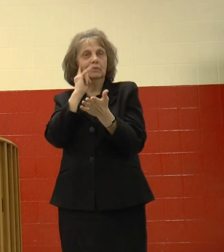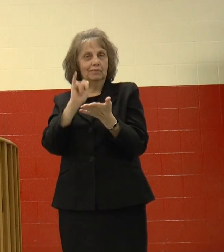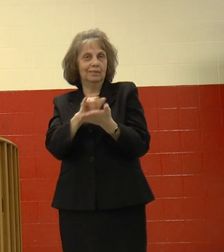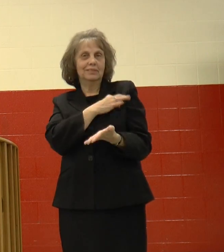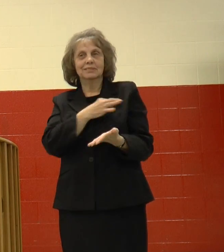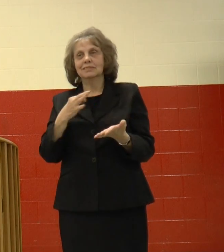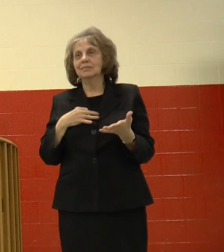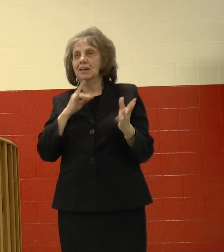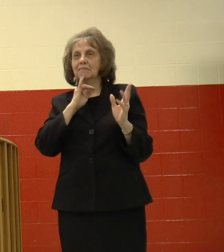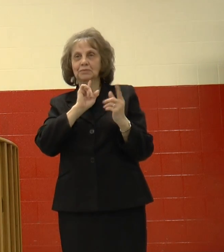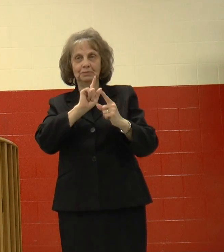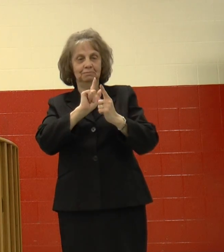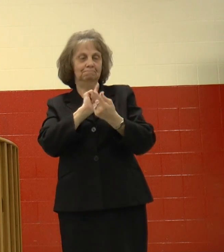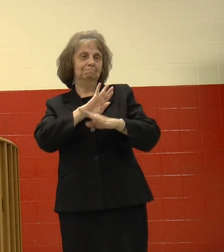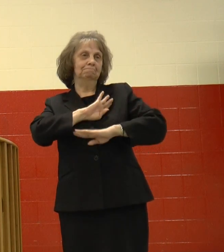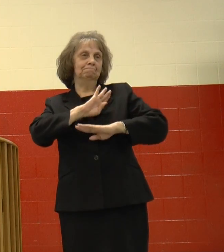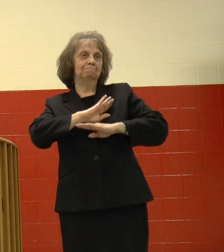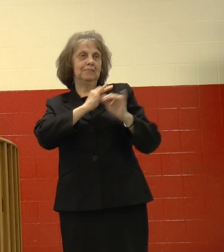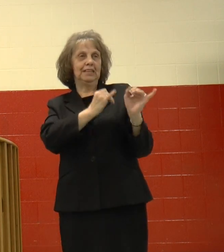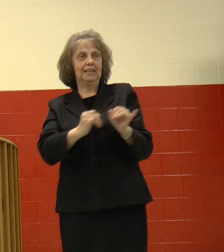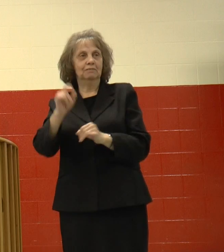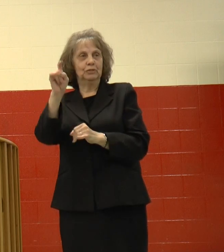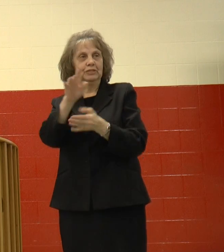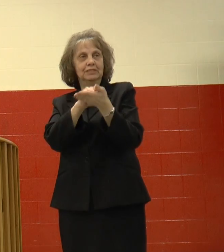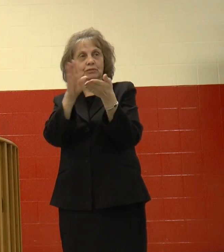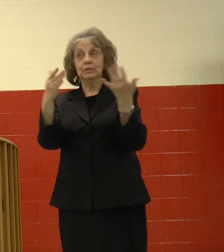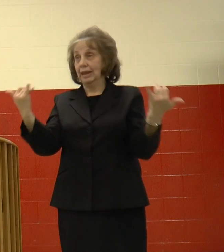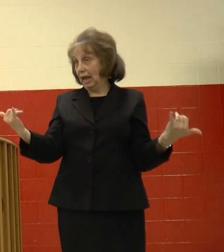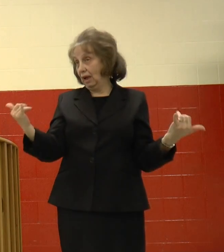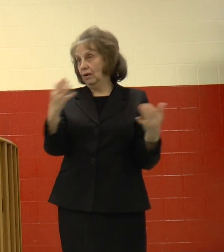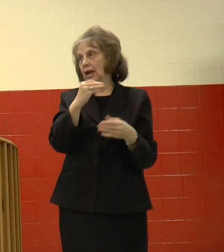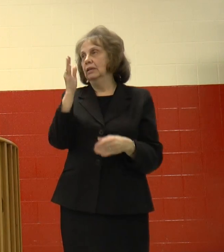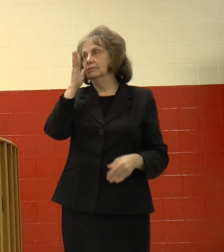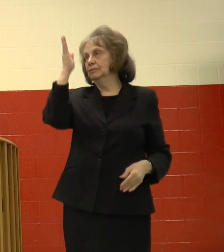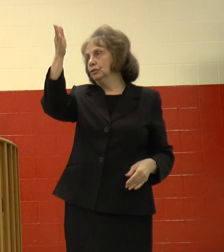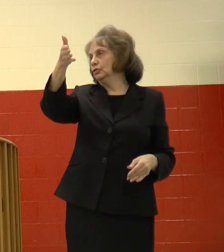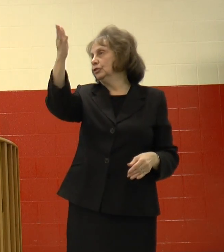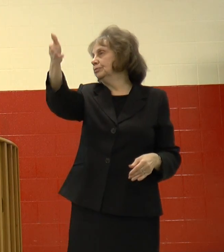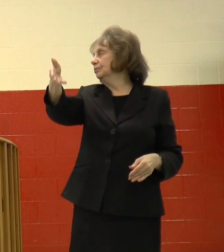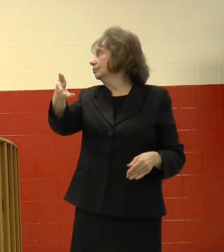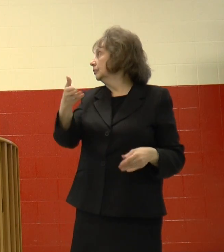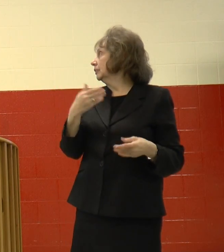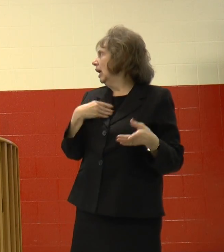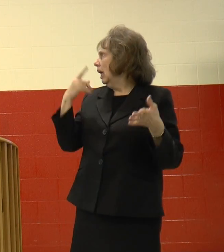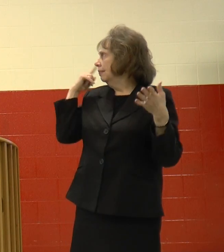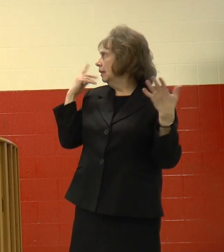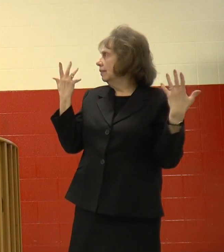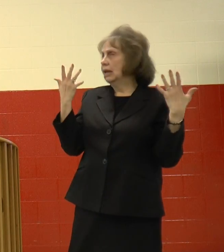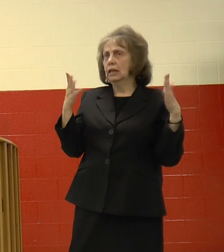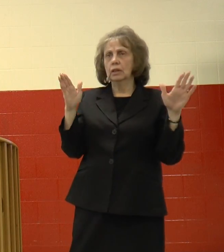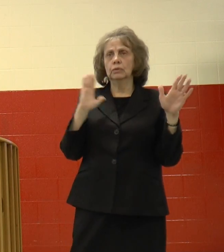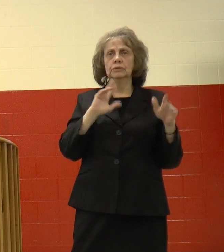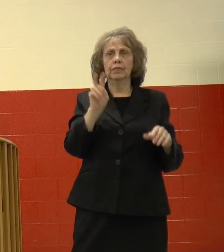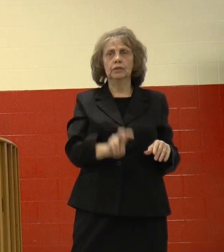staff to meet those individual needs of students now and in the future. And so I think that concludes our